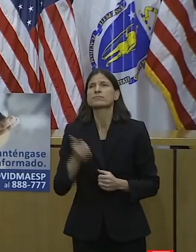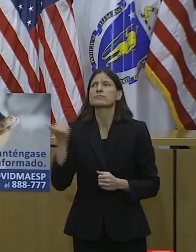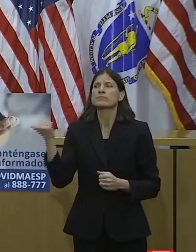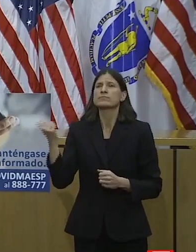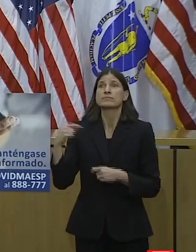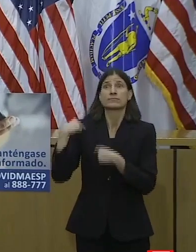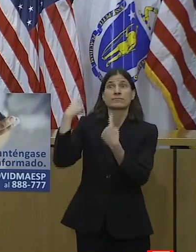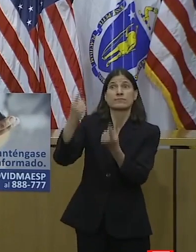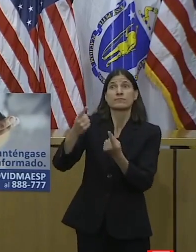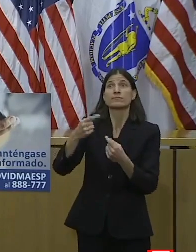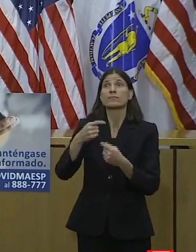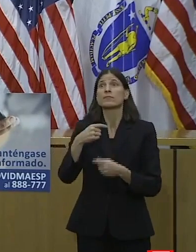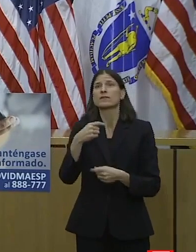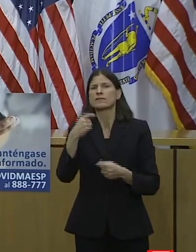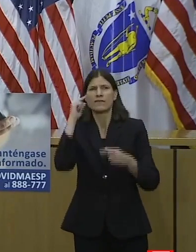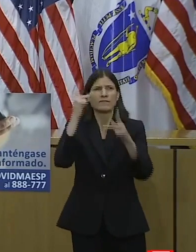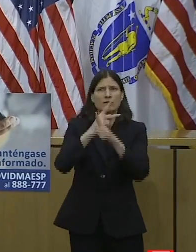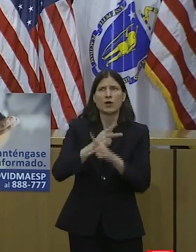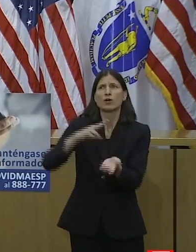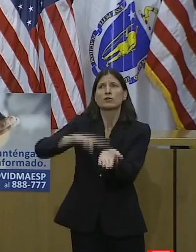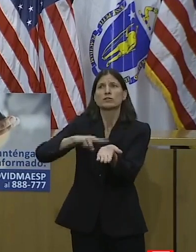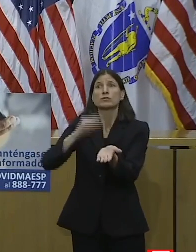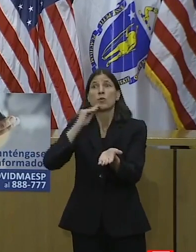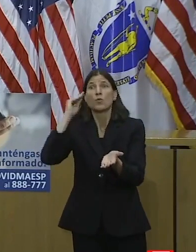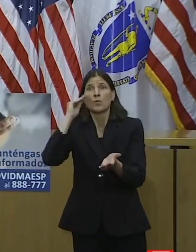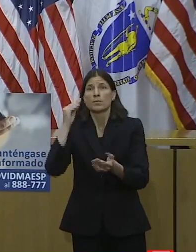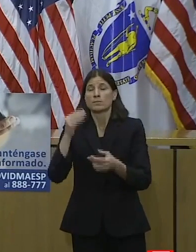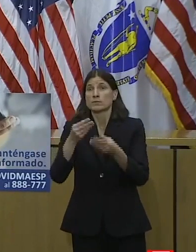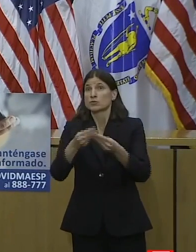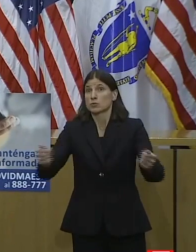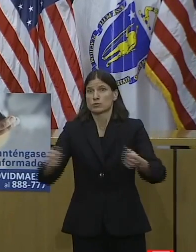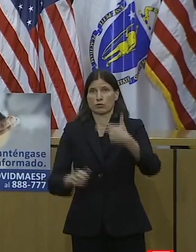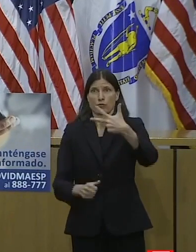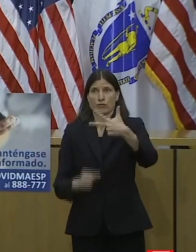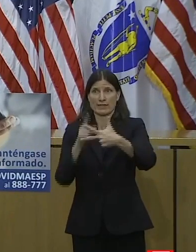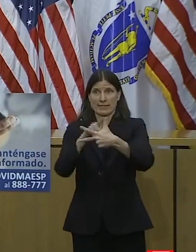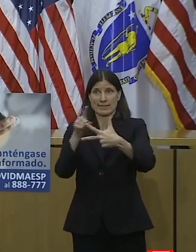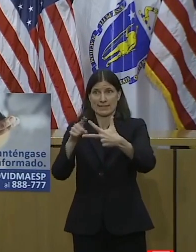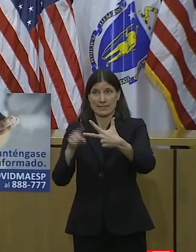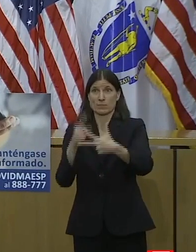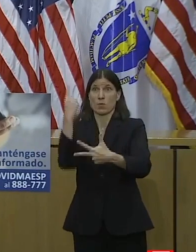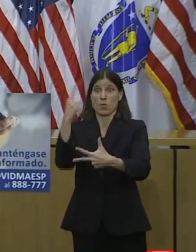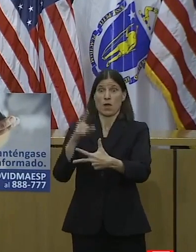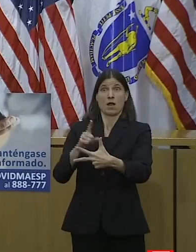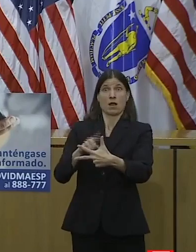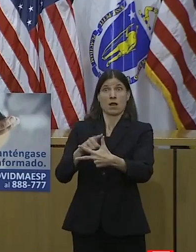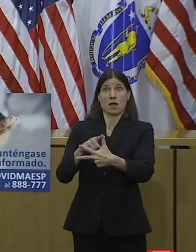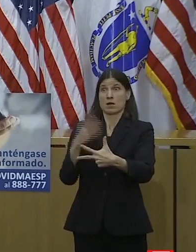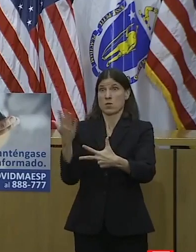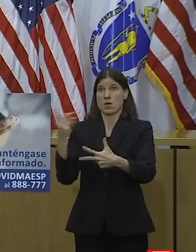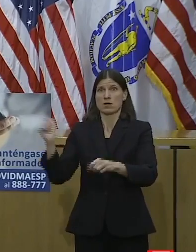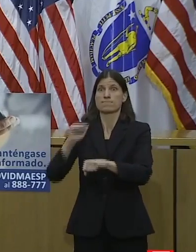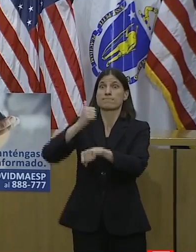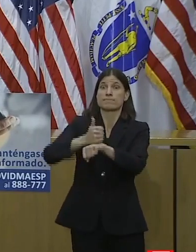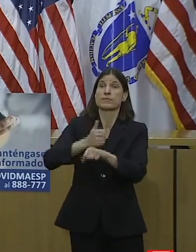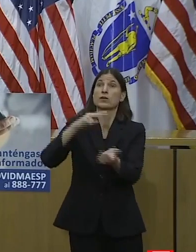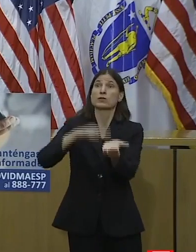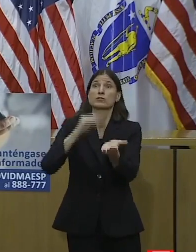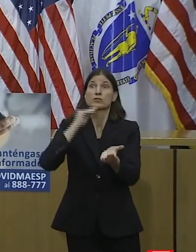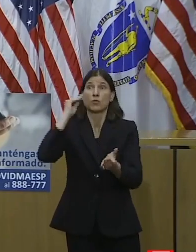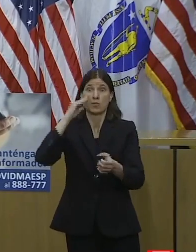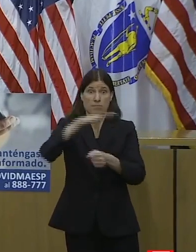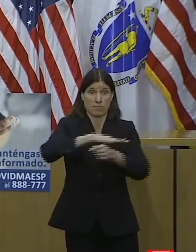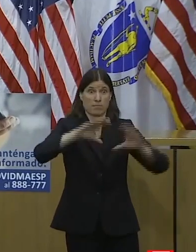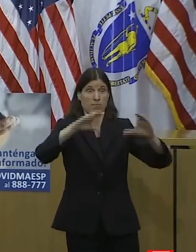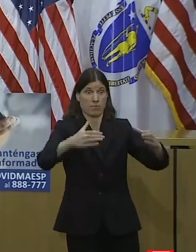existing occupied facilities to fully dedicated COVID-19 facilities. An example of this would be the Beaumont facility in